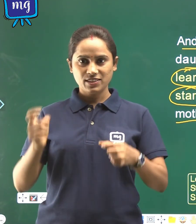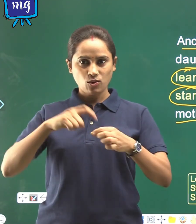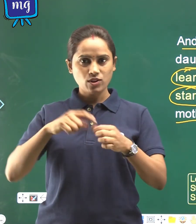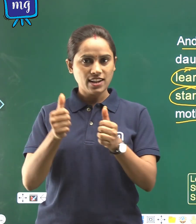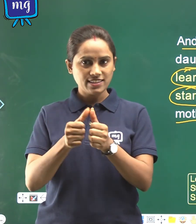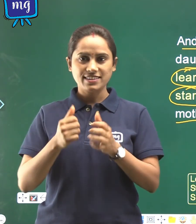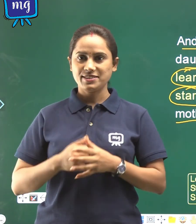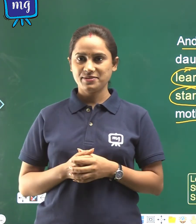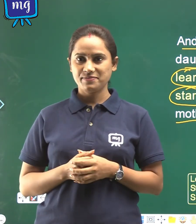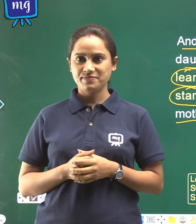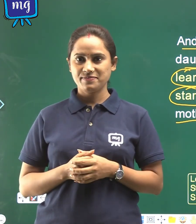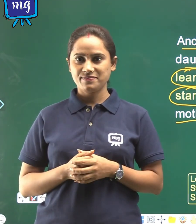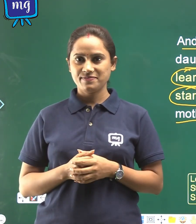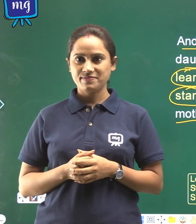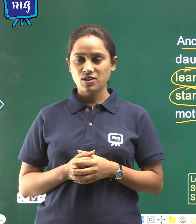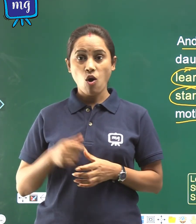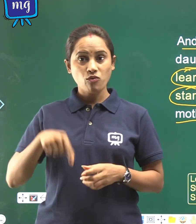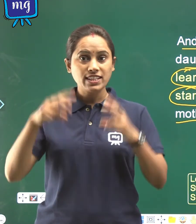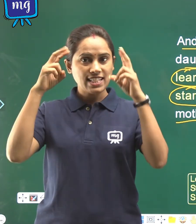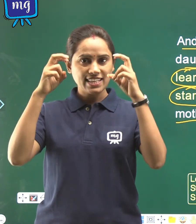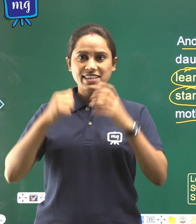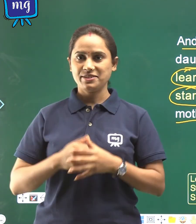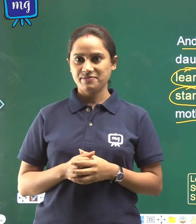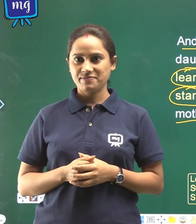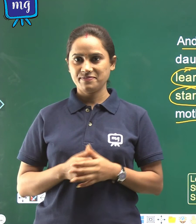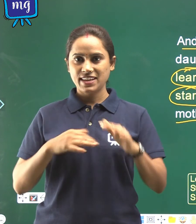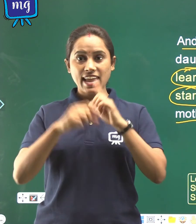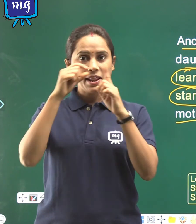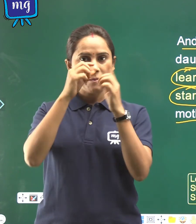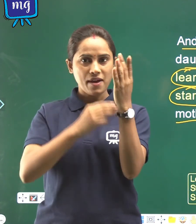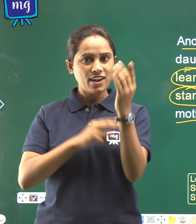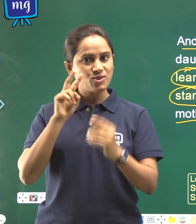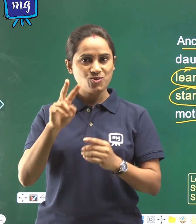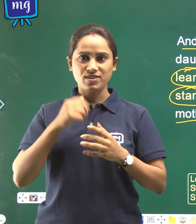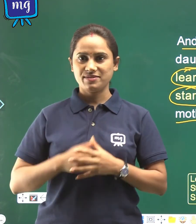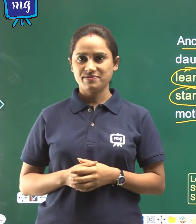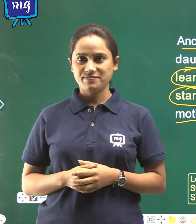question answers of this lesson in